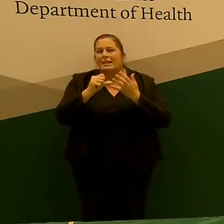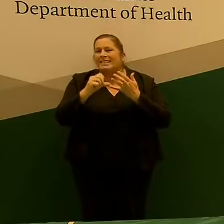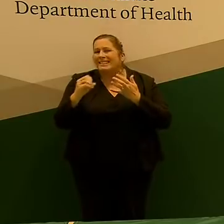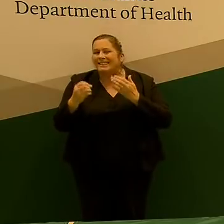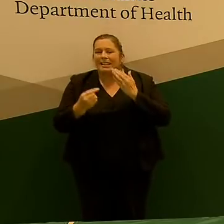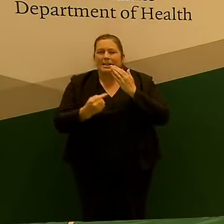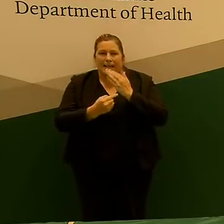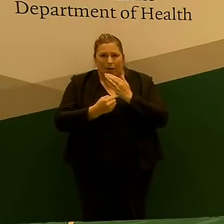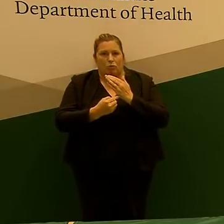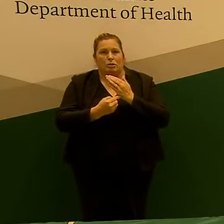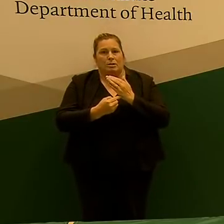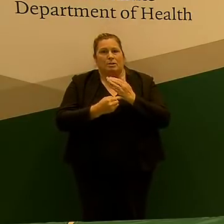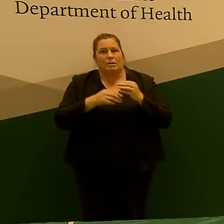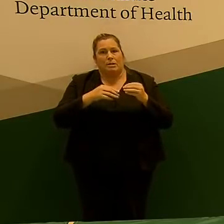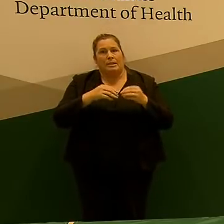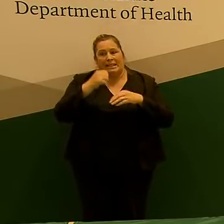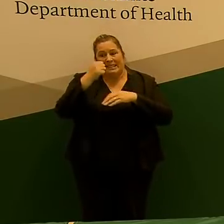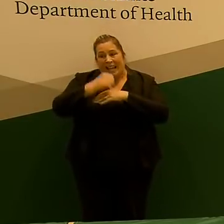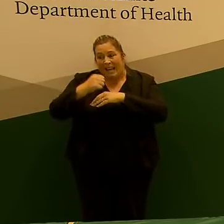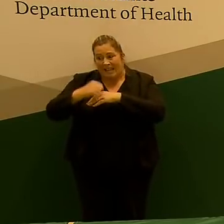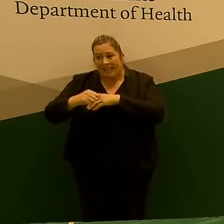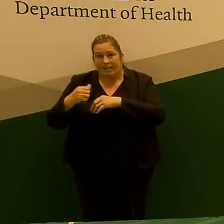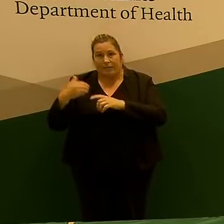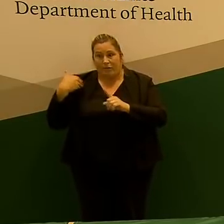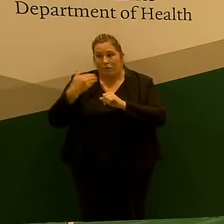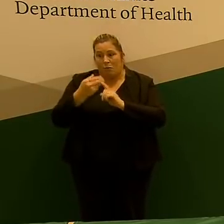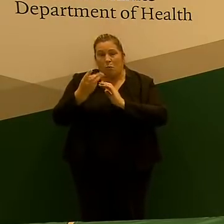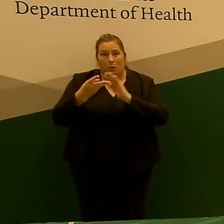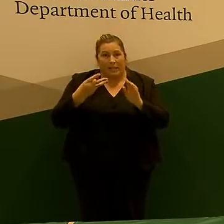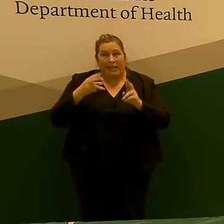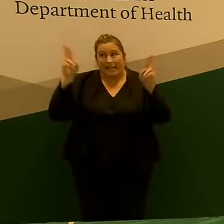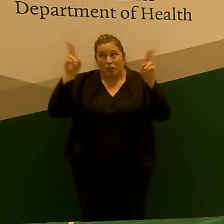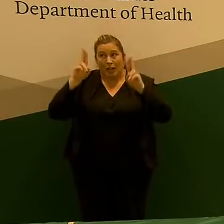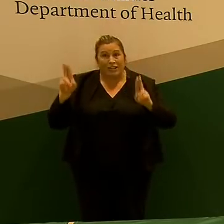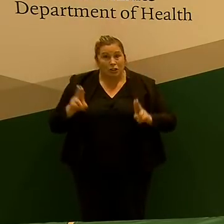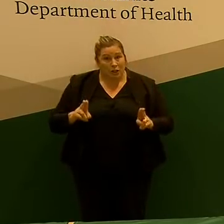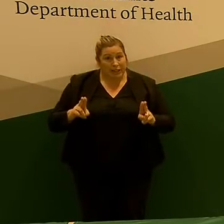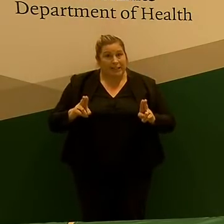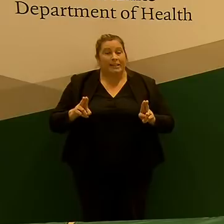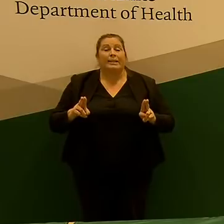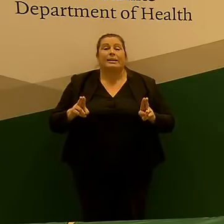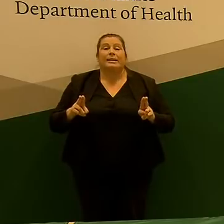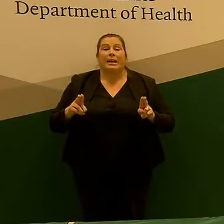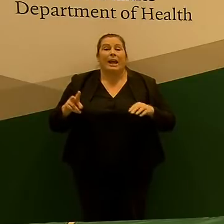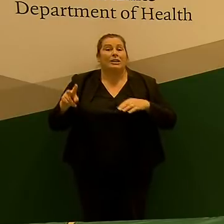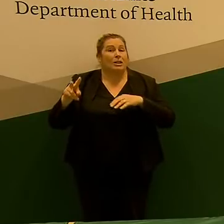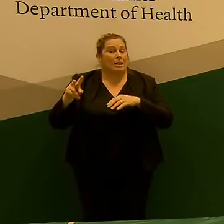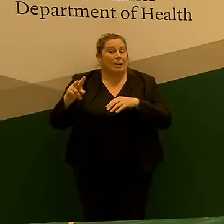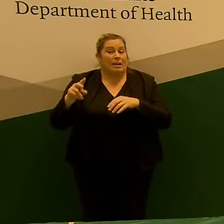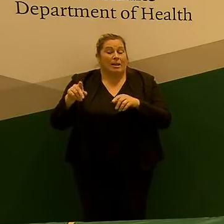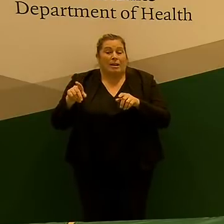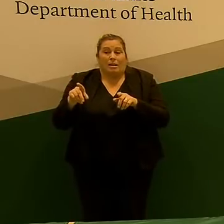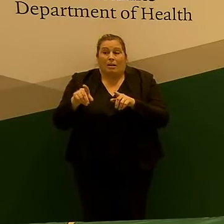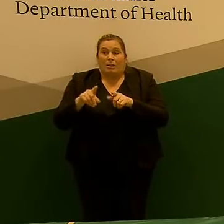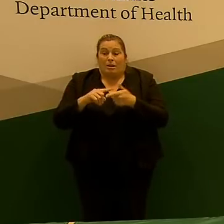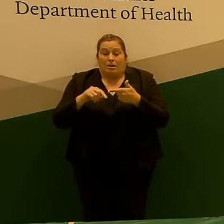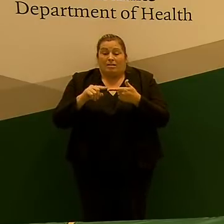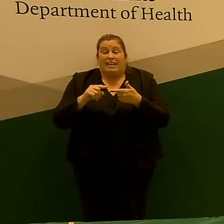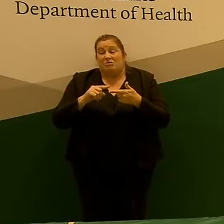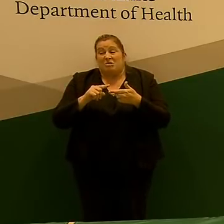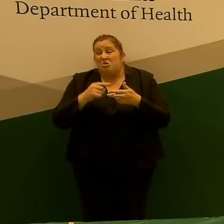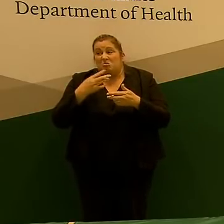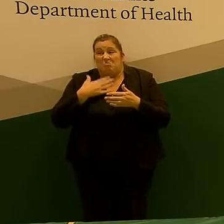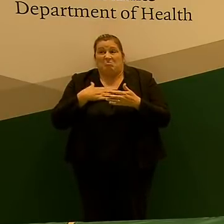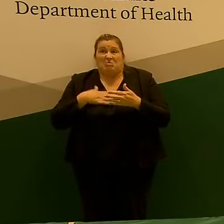cases daily for the past week, again, we looked at the international situation. And then over and above that, it was just the regular